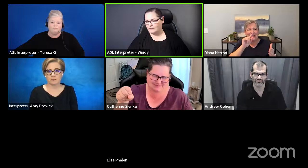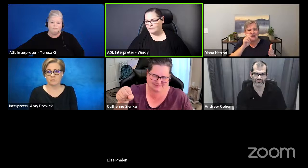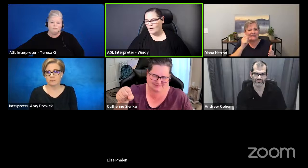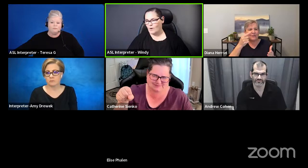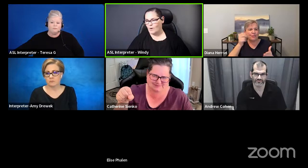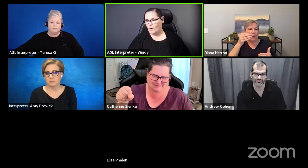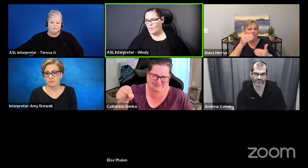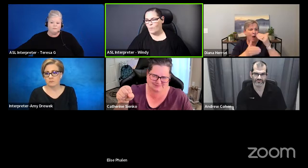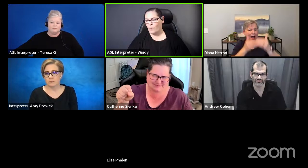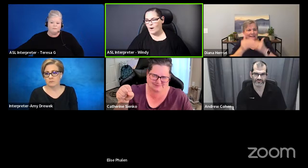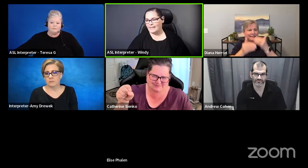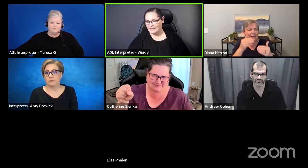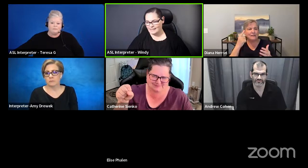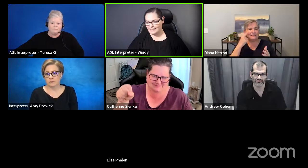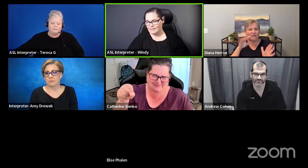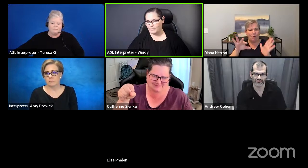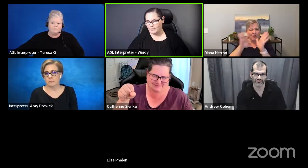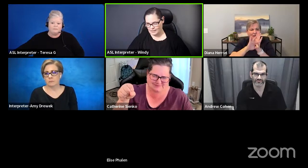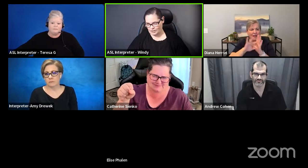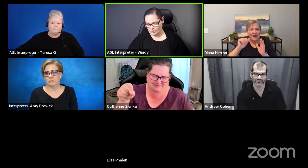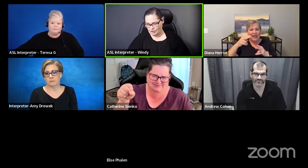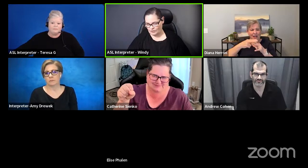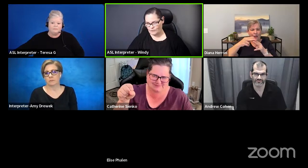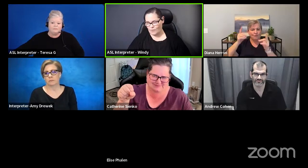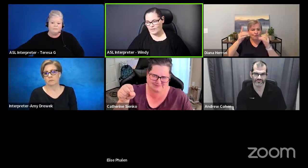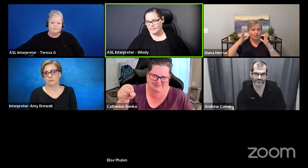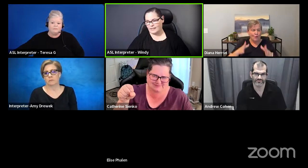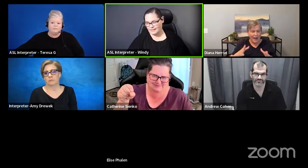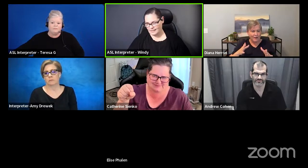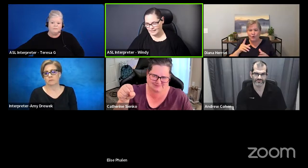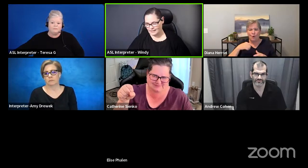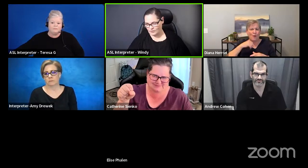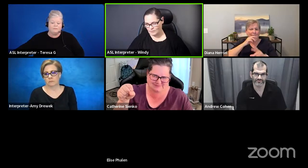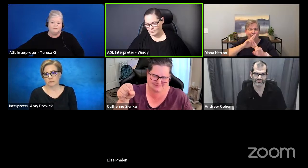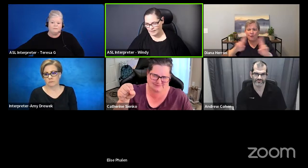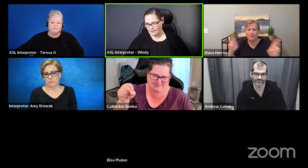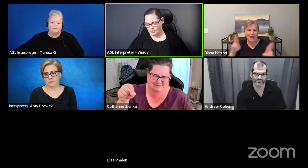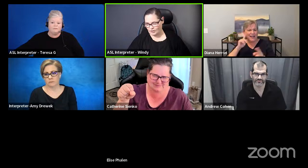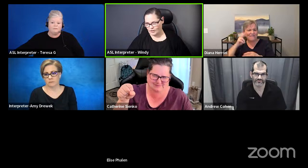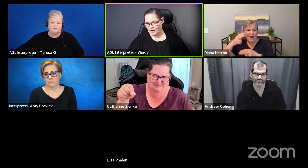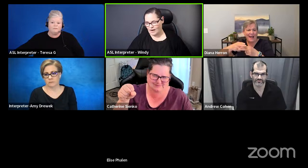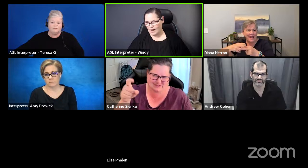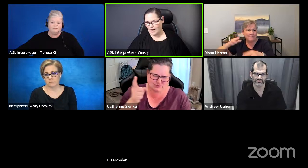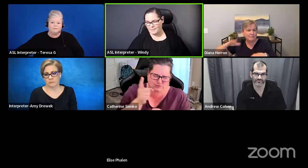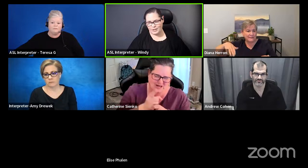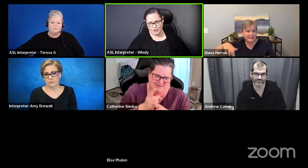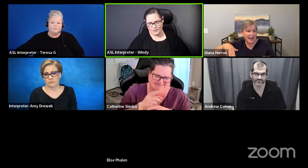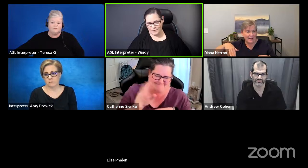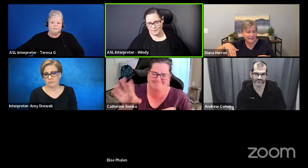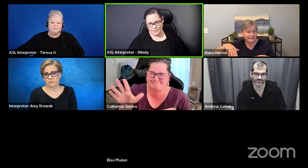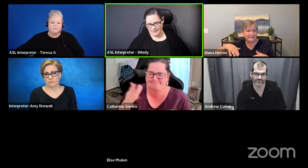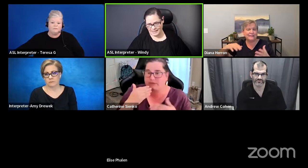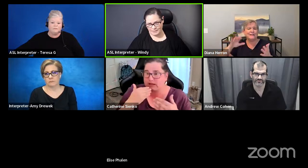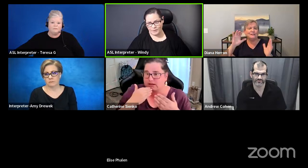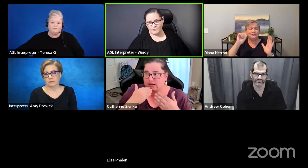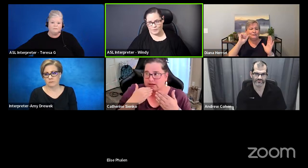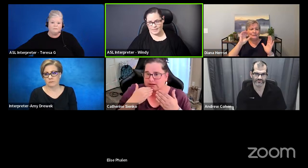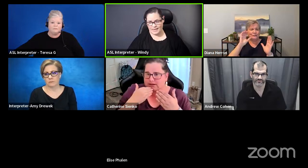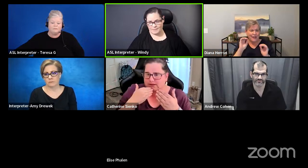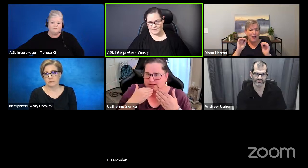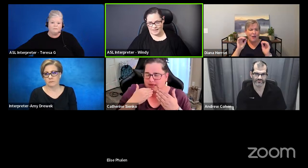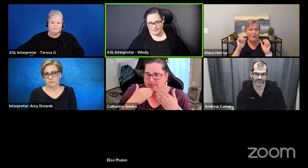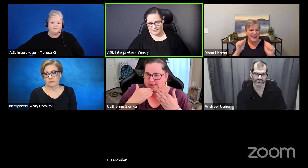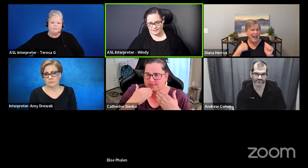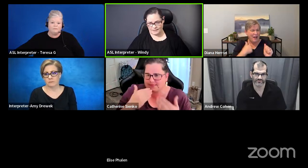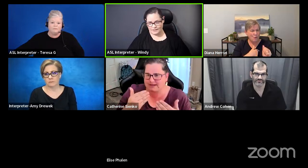point of what is the procedure for selecting an interim director. I'm not sure that we're ready to put